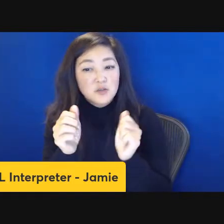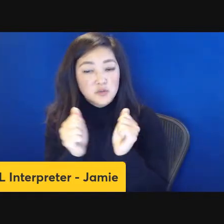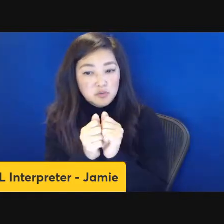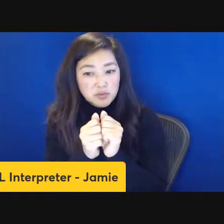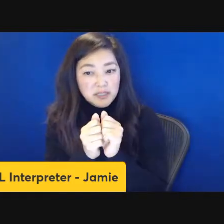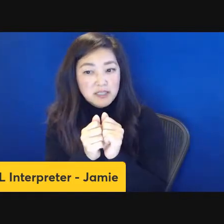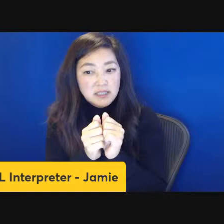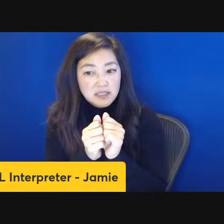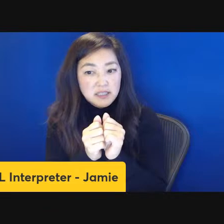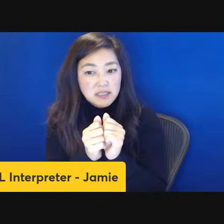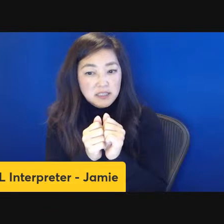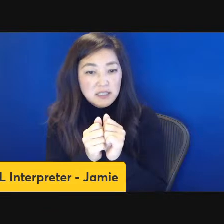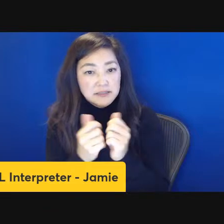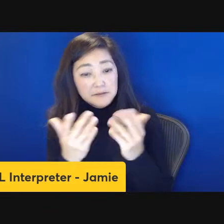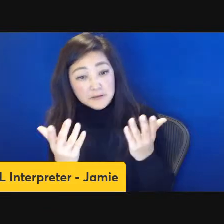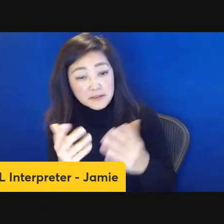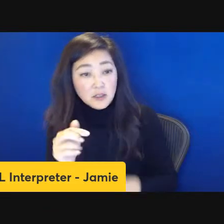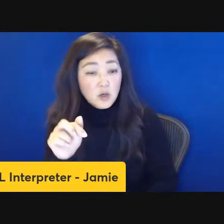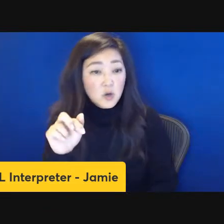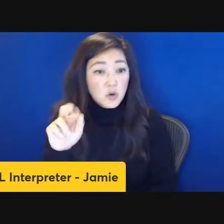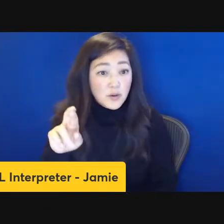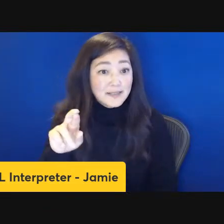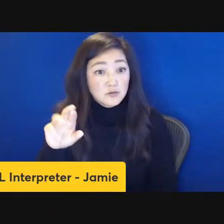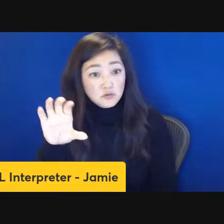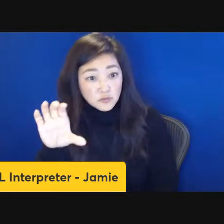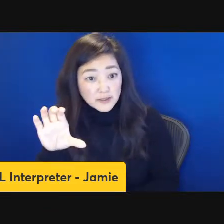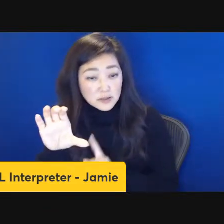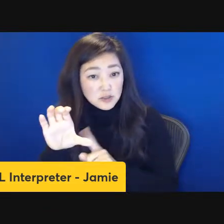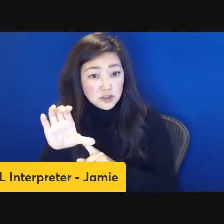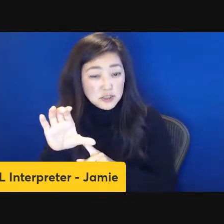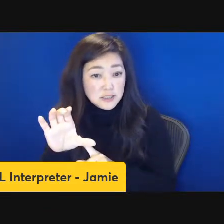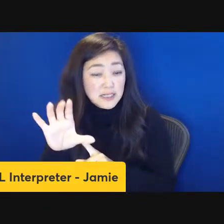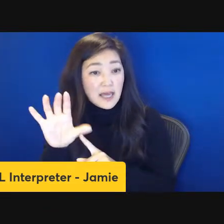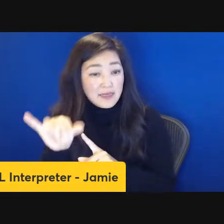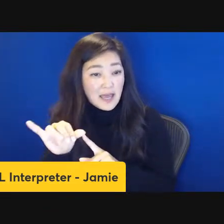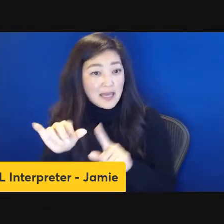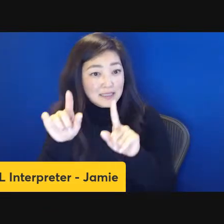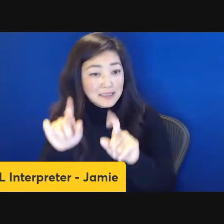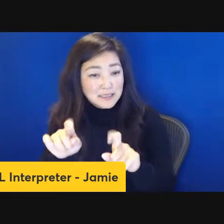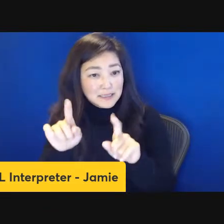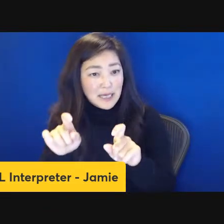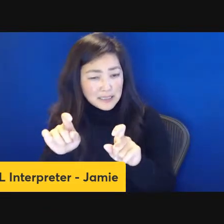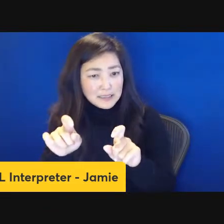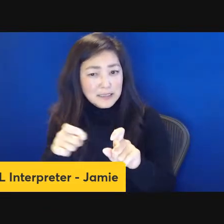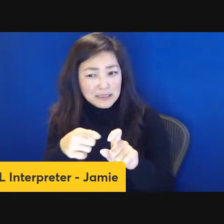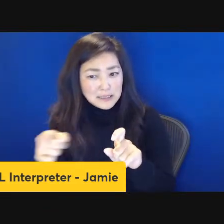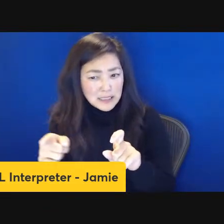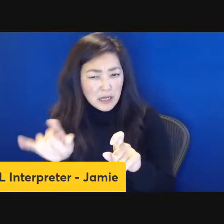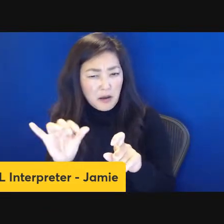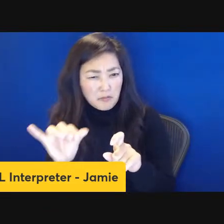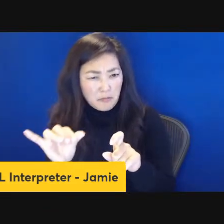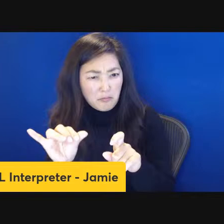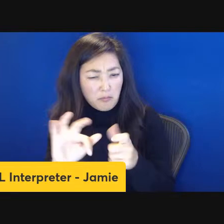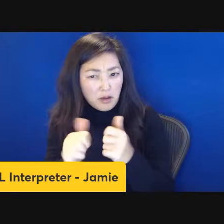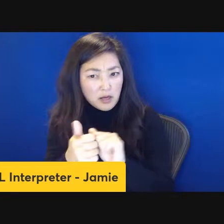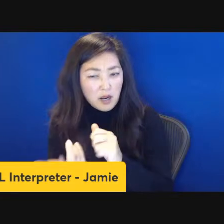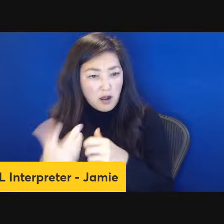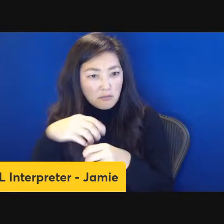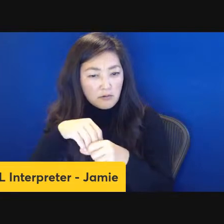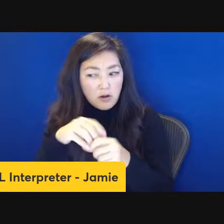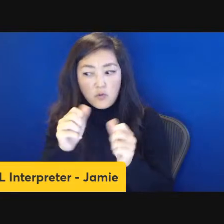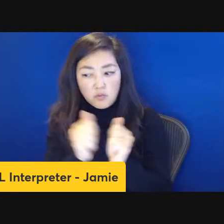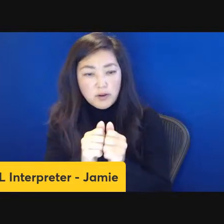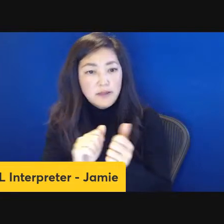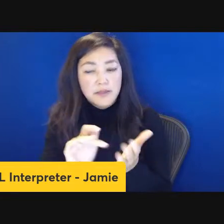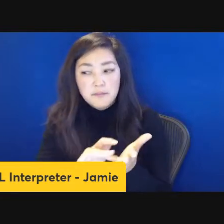these so-called race correction algorithms have started to play within medicine. And although